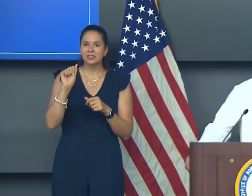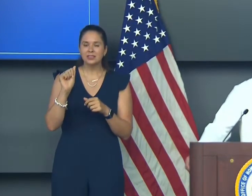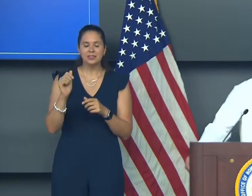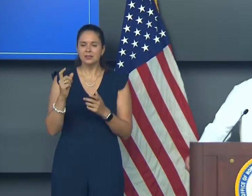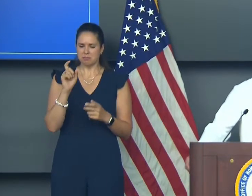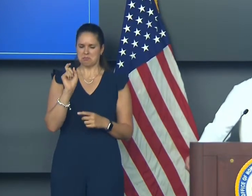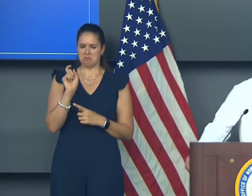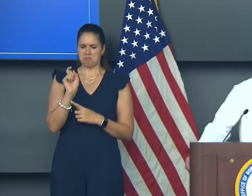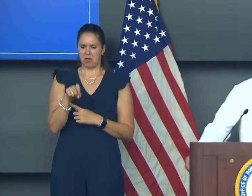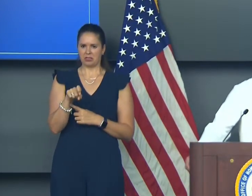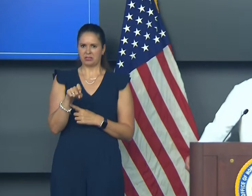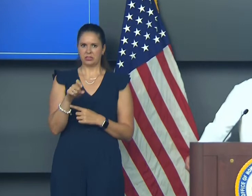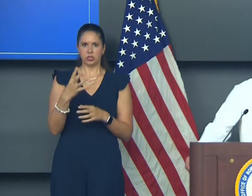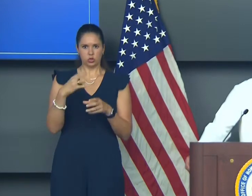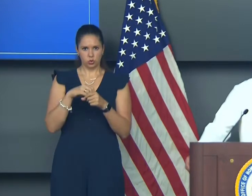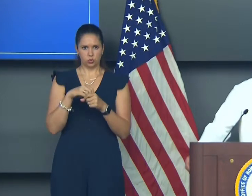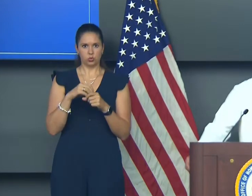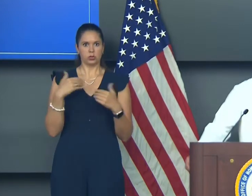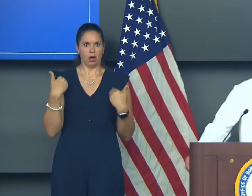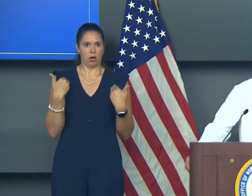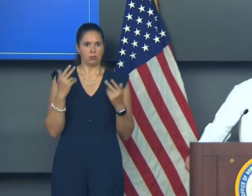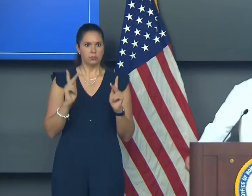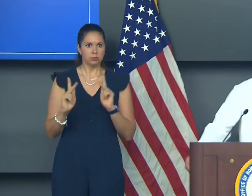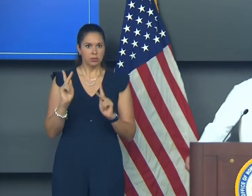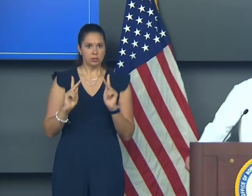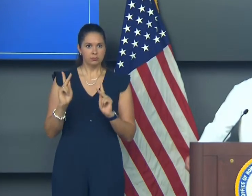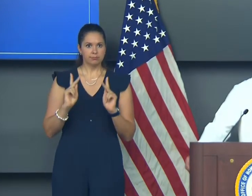to include these young people.